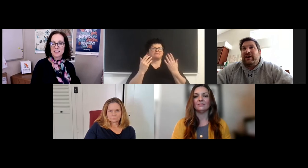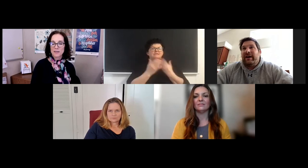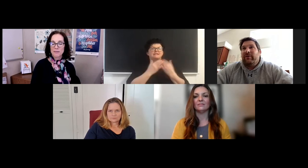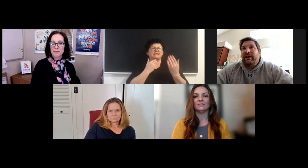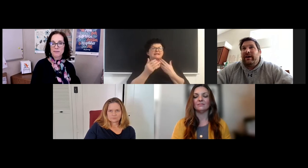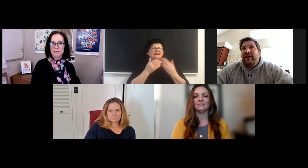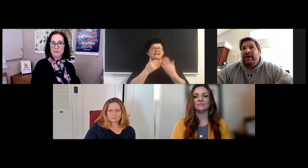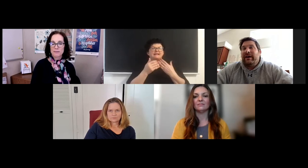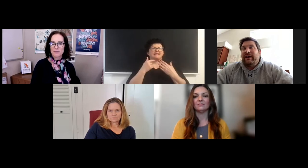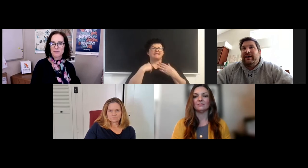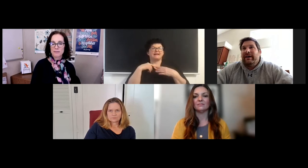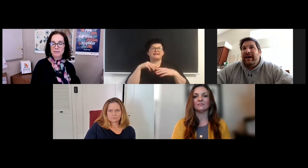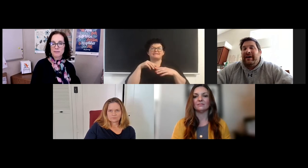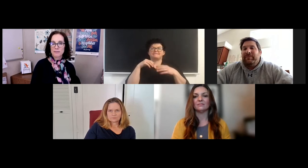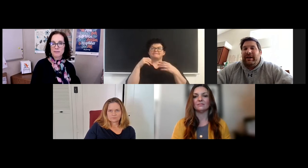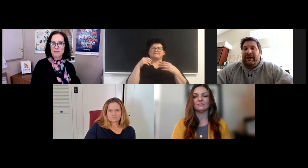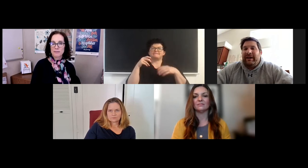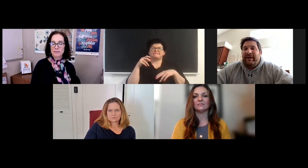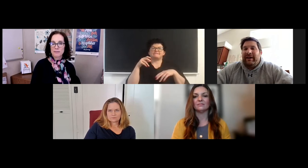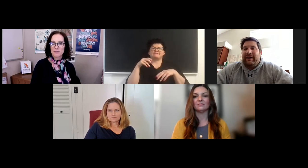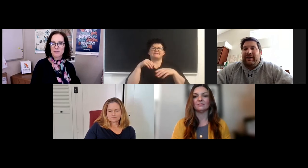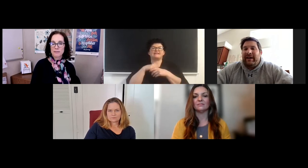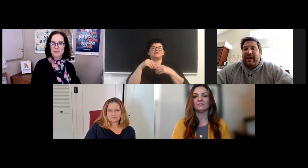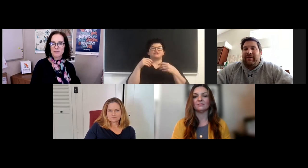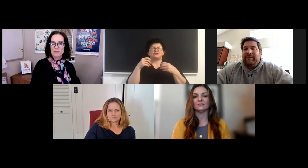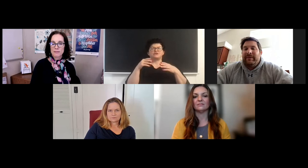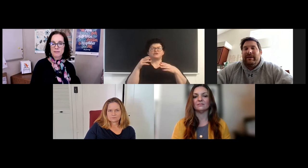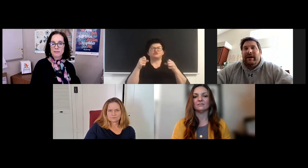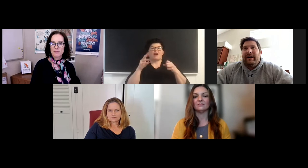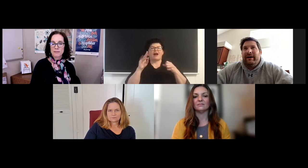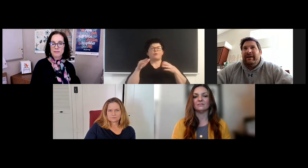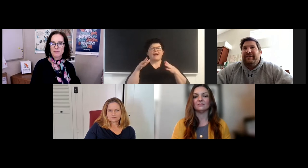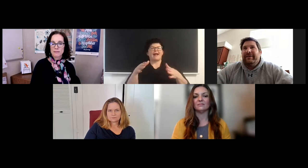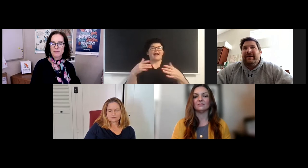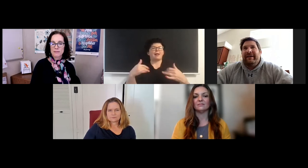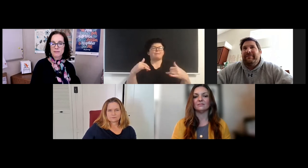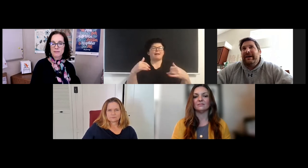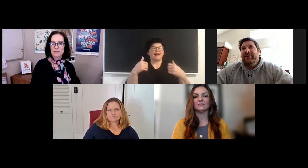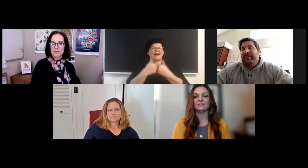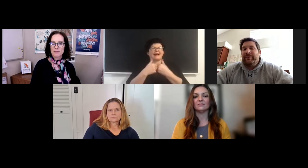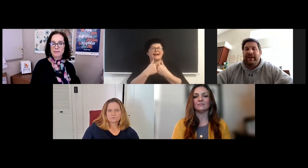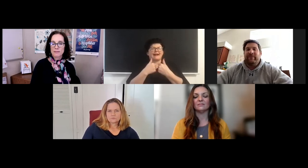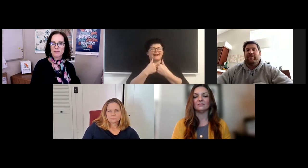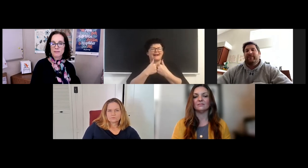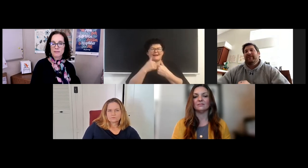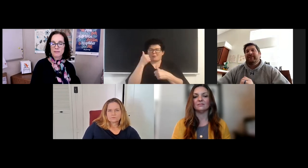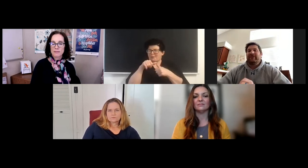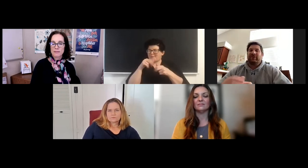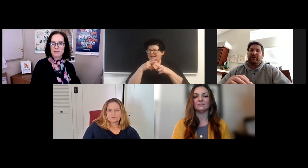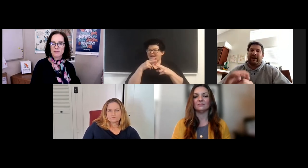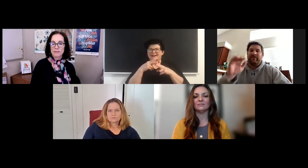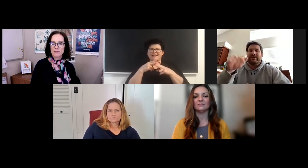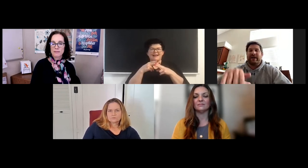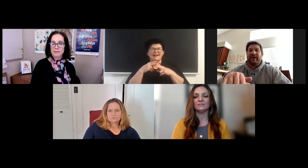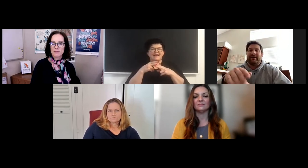in a driveway and playing a game that I don't remember the name of it, but it's like you do